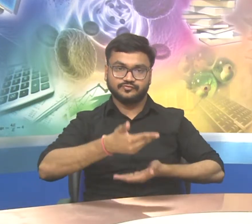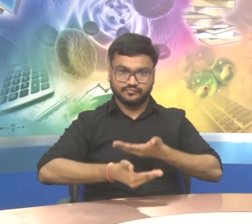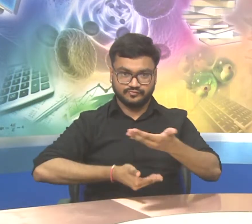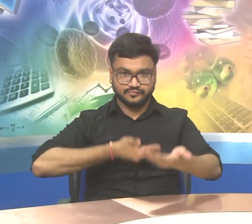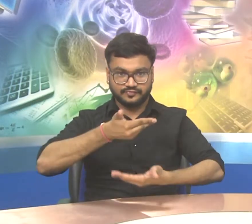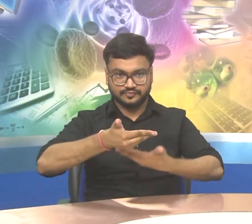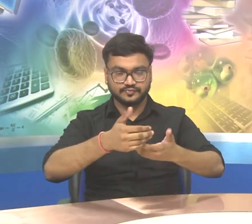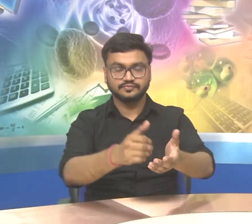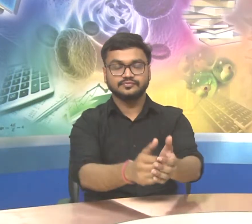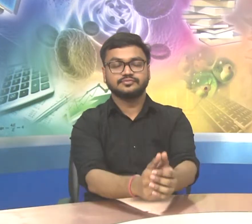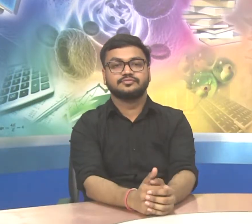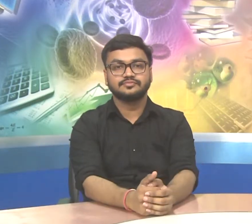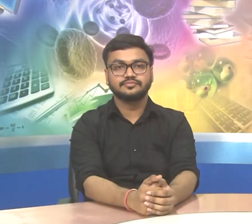Welcome back to our classes.